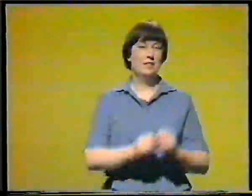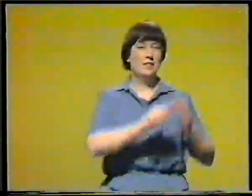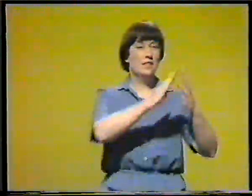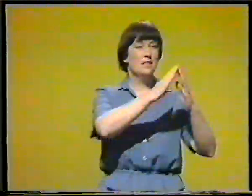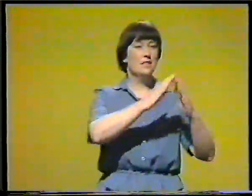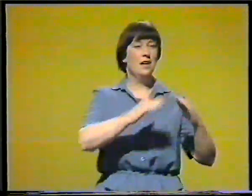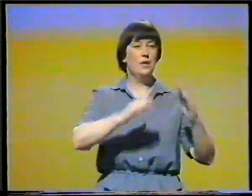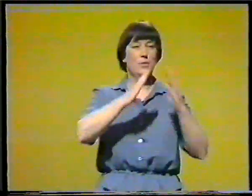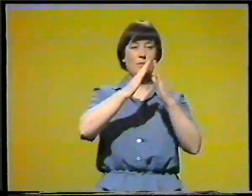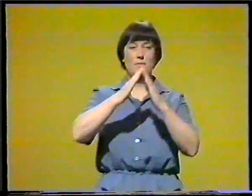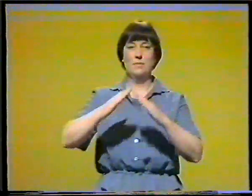Town.